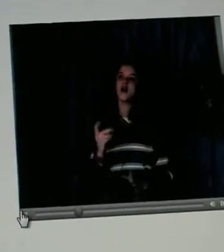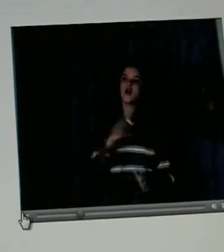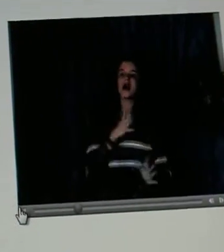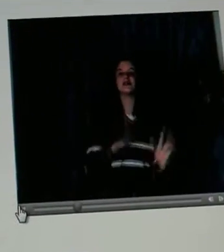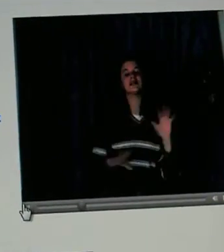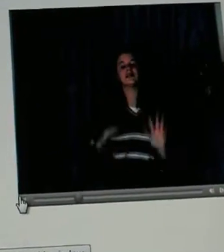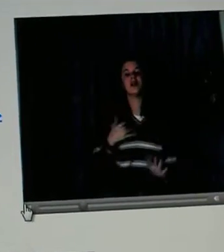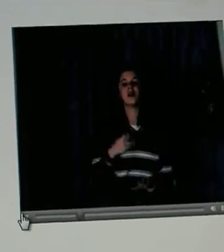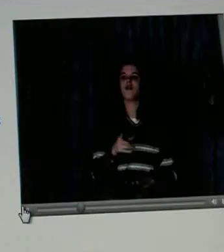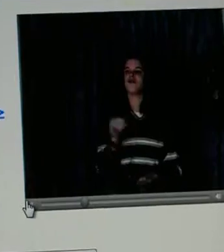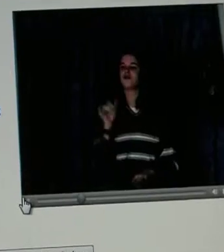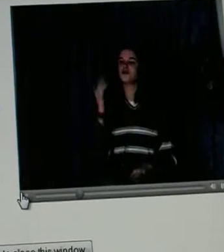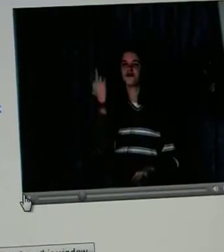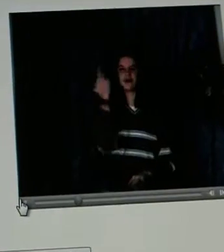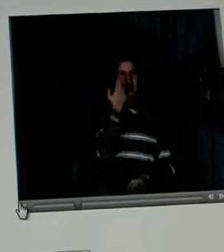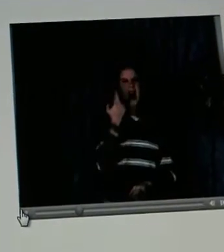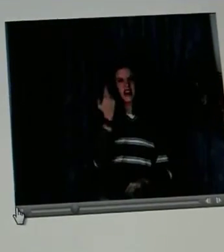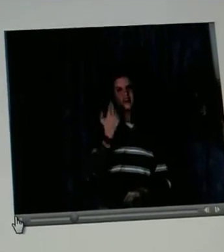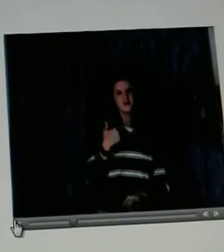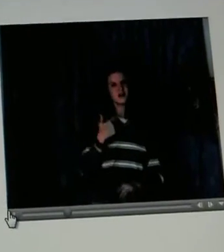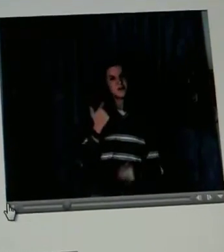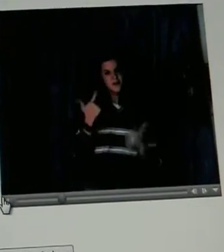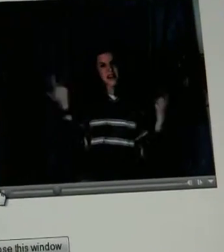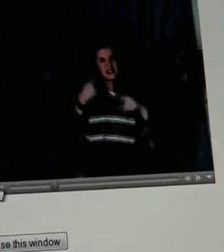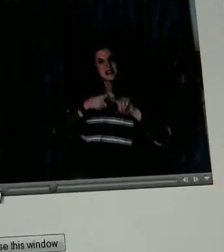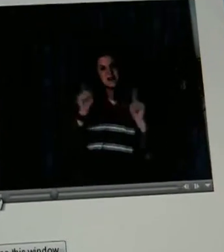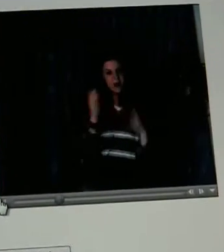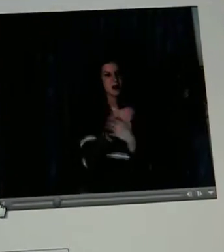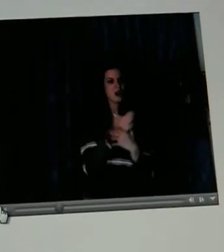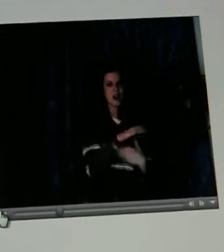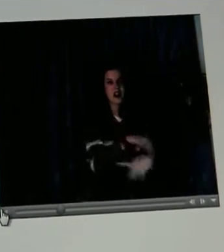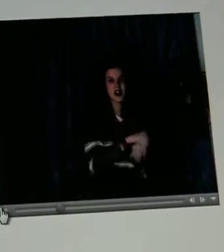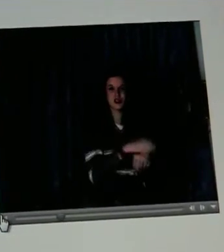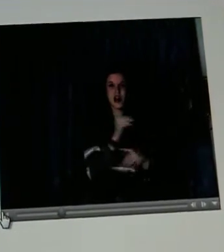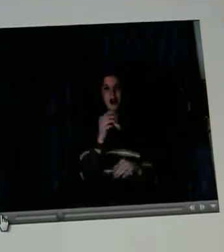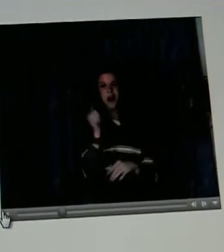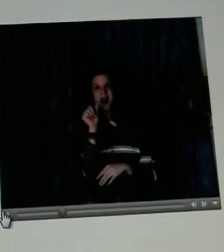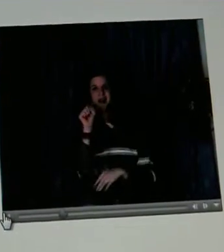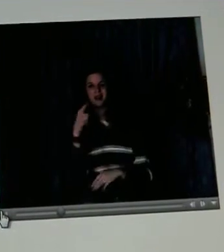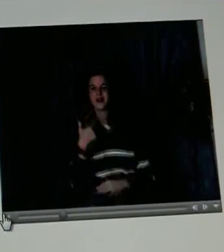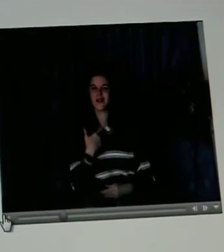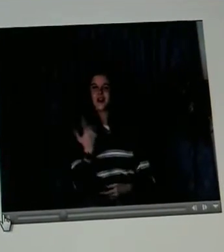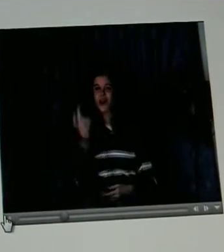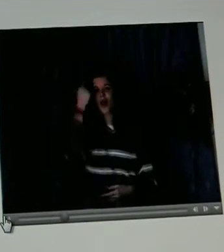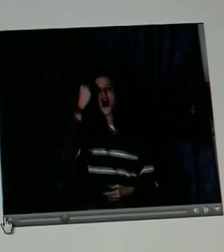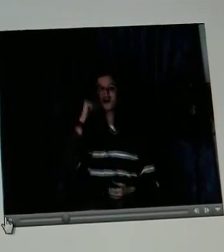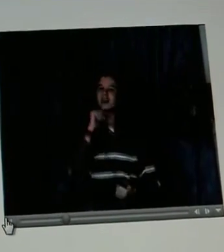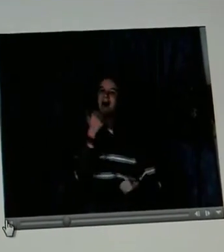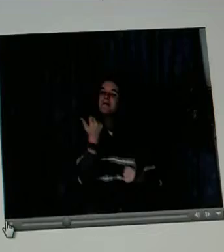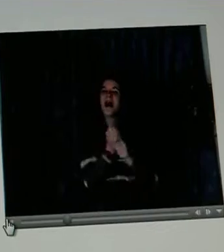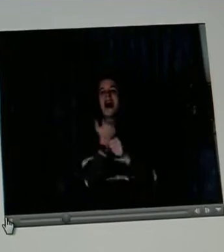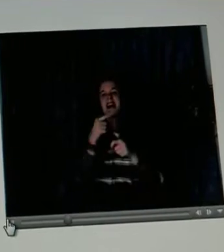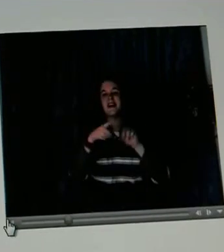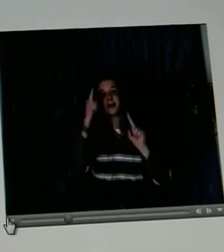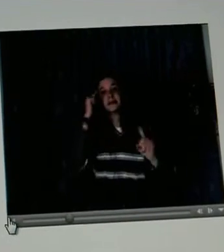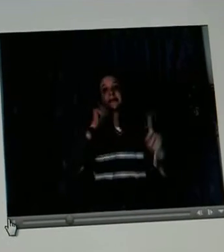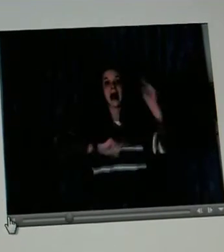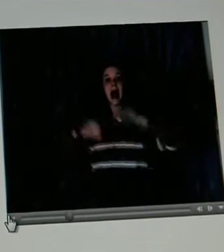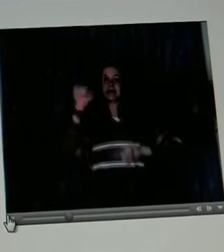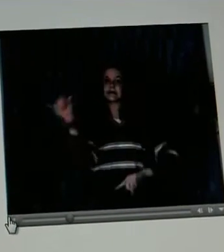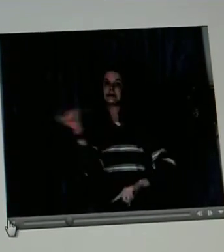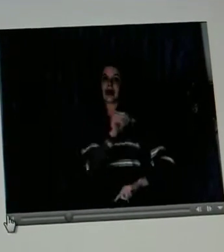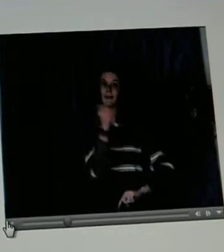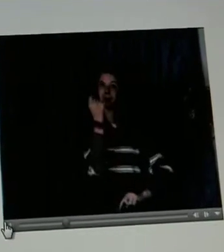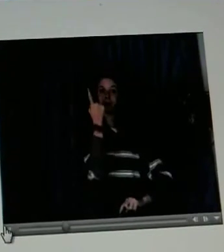And he said it wasn't right that the teacher had taught us this sign. So it was kind of at that point that I had realized the big differences between English